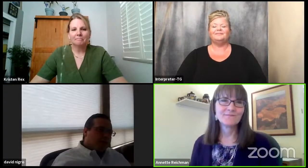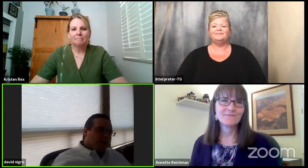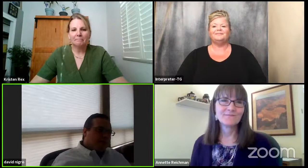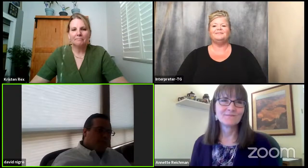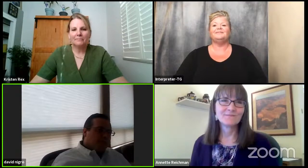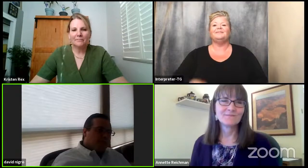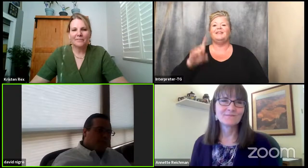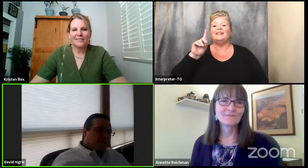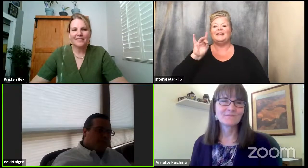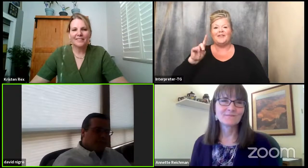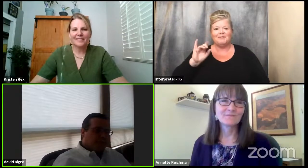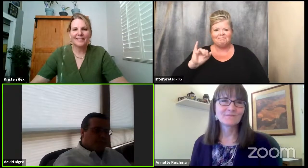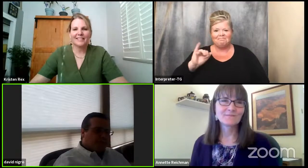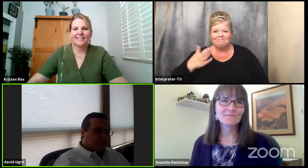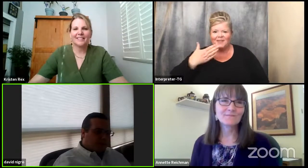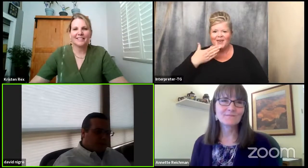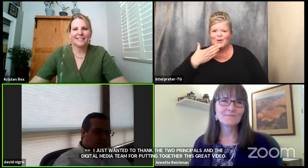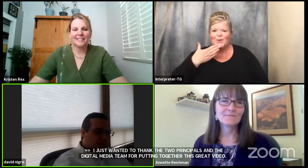Thank you.